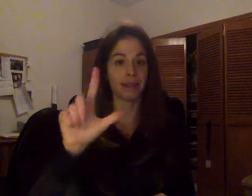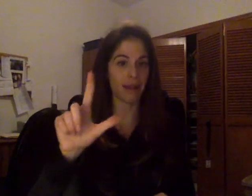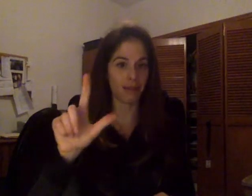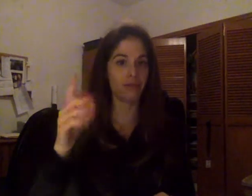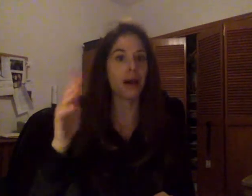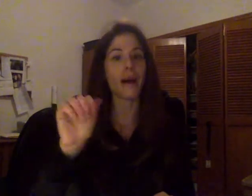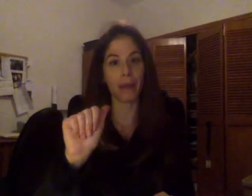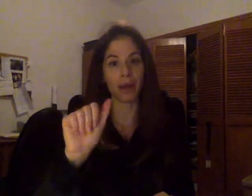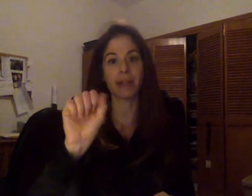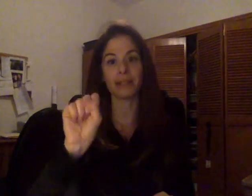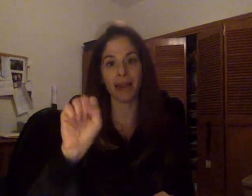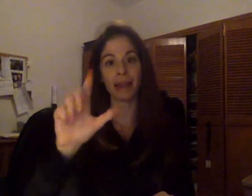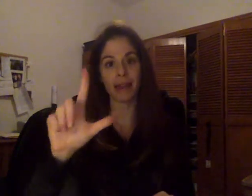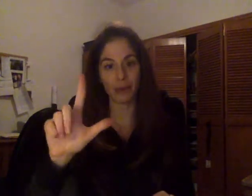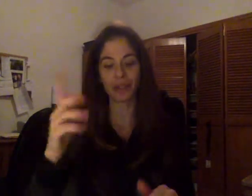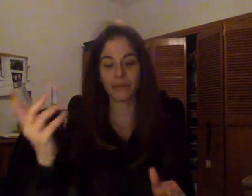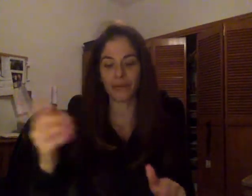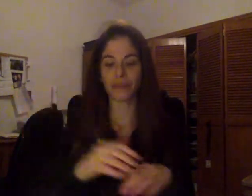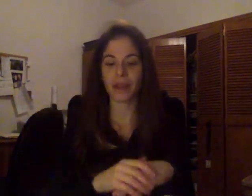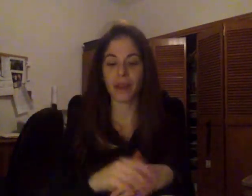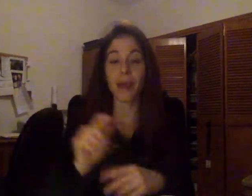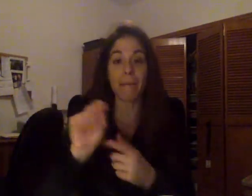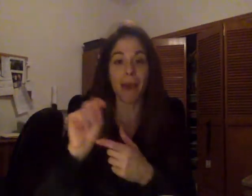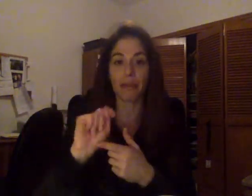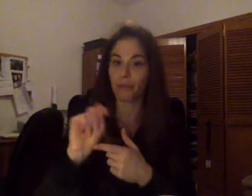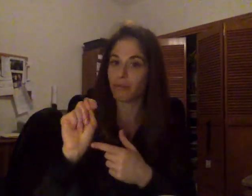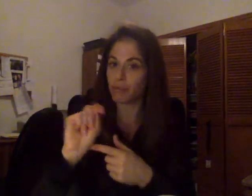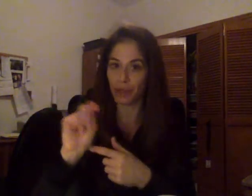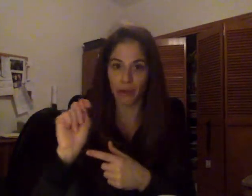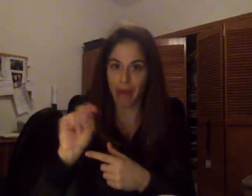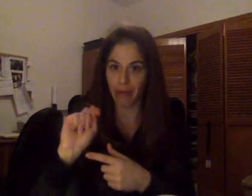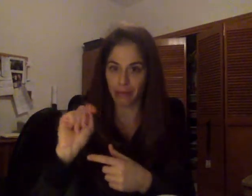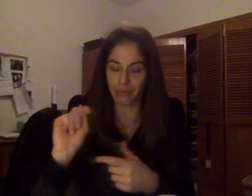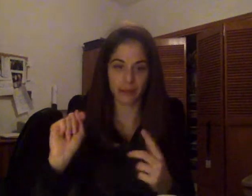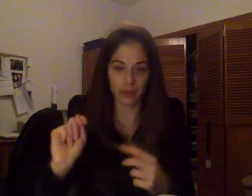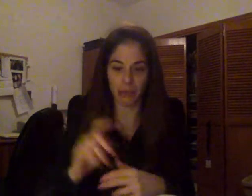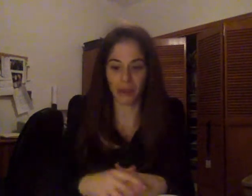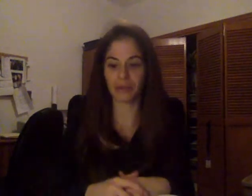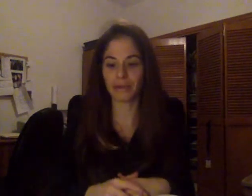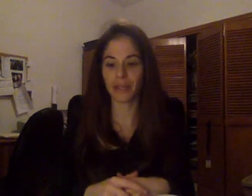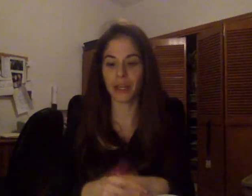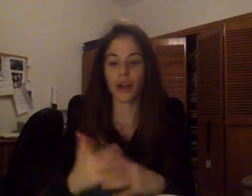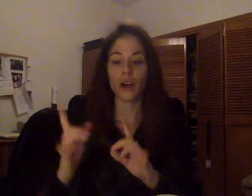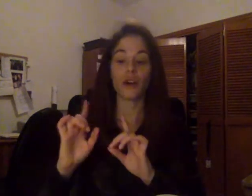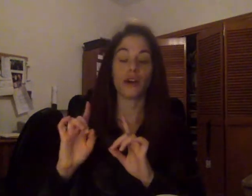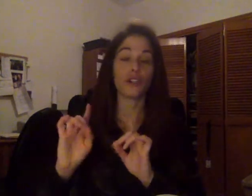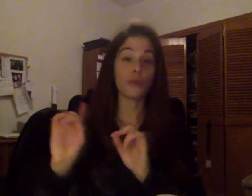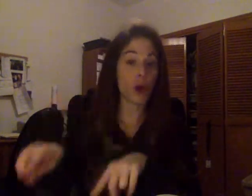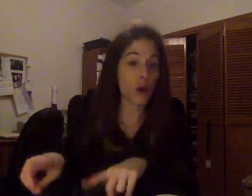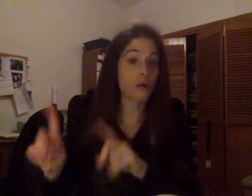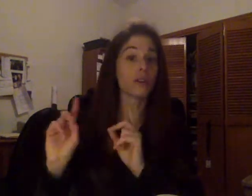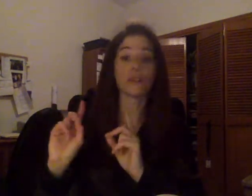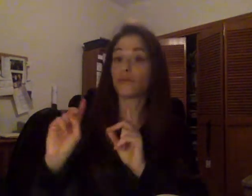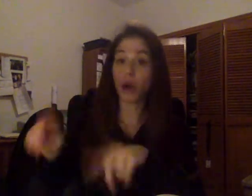ASL, American Sign Language. Bathroom, we all know bathroom, it's really important. To go or go.